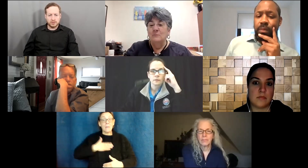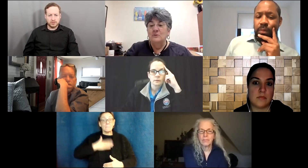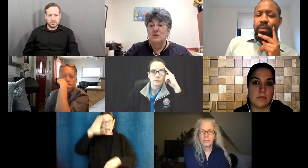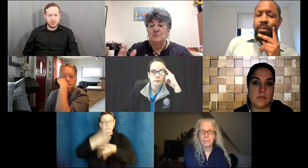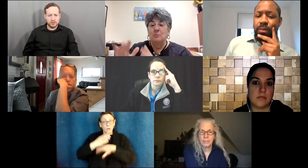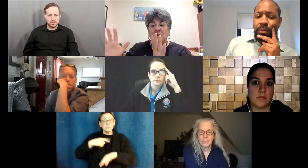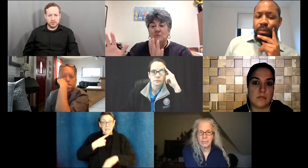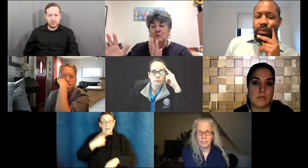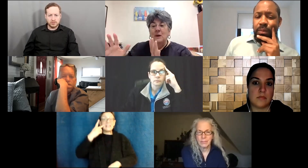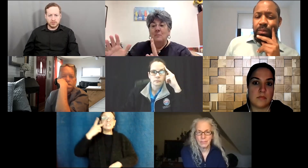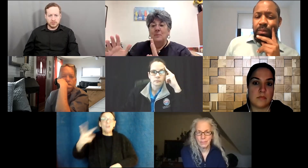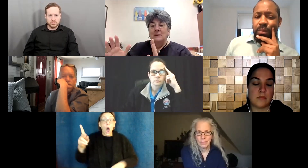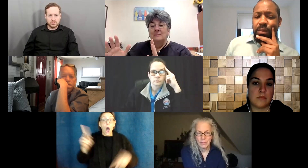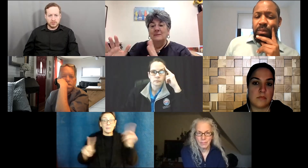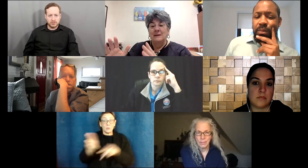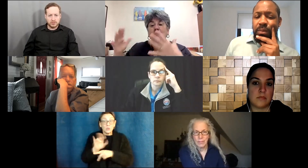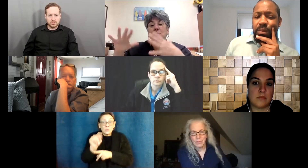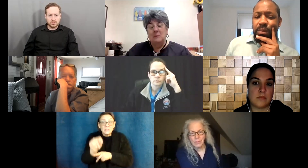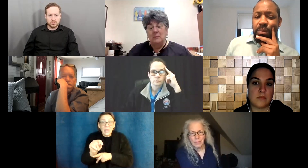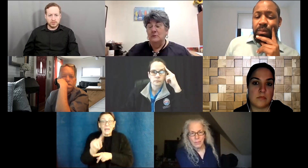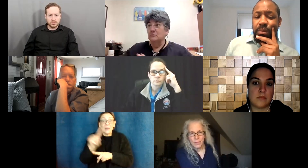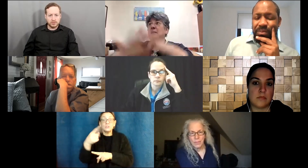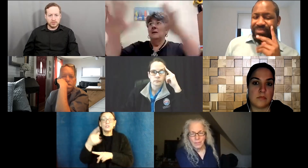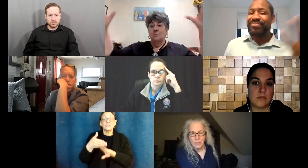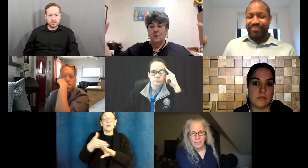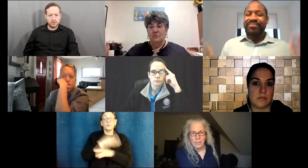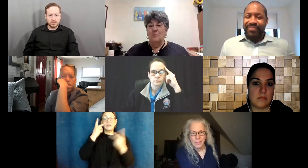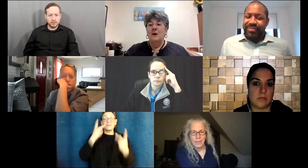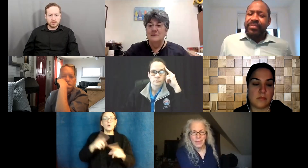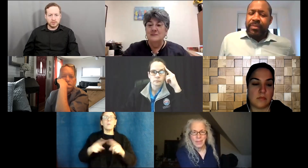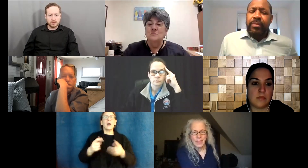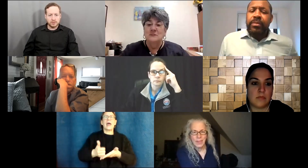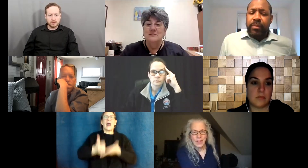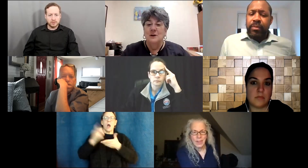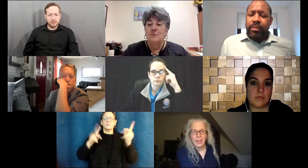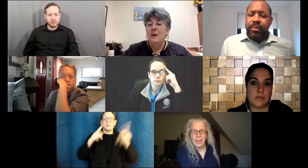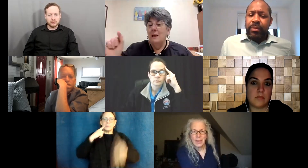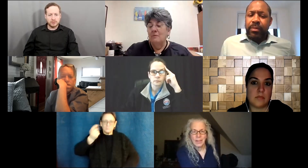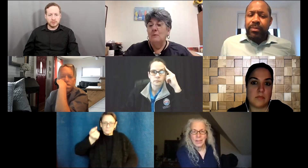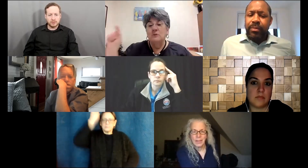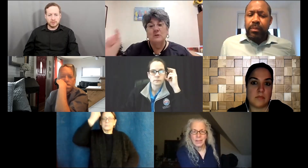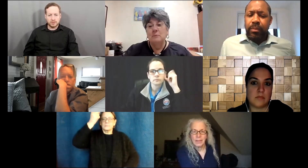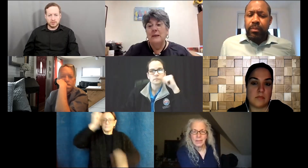and it was just a preview, but it helped people understand what the process was, you know, and they would just play it